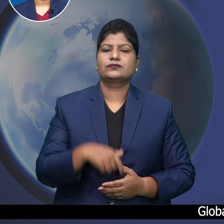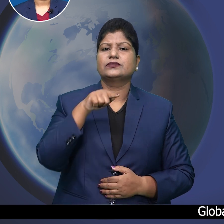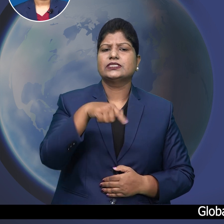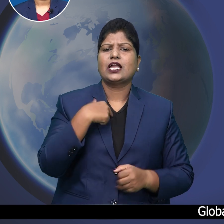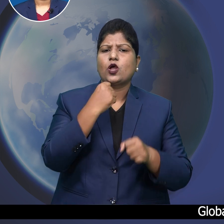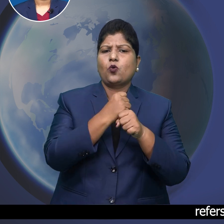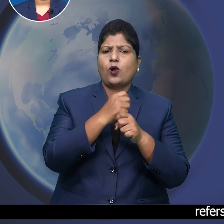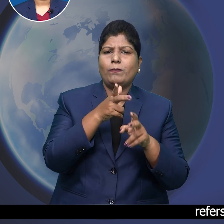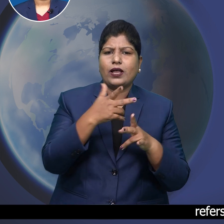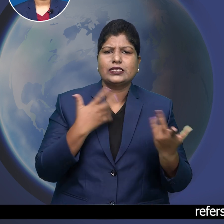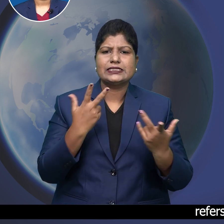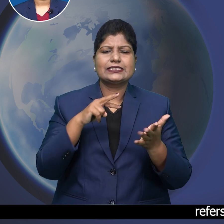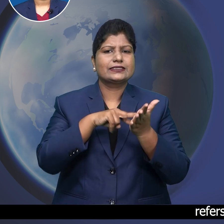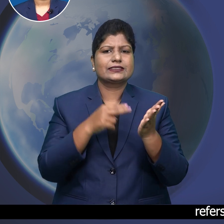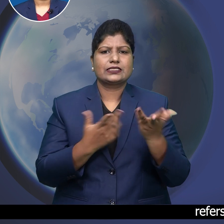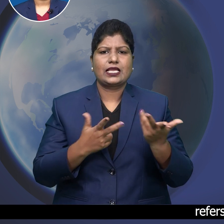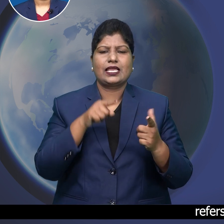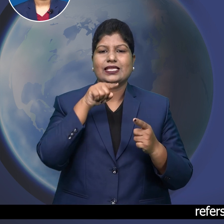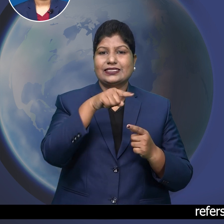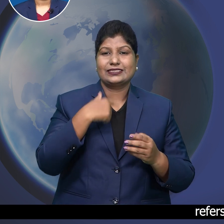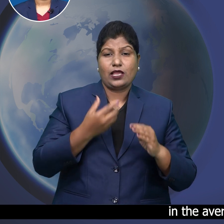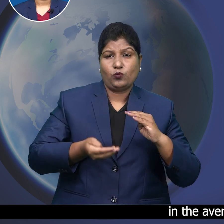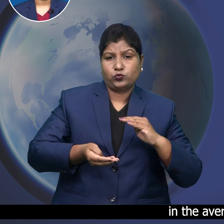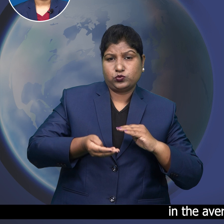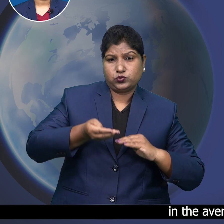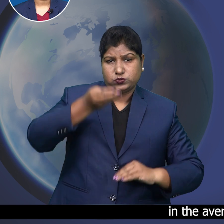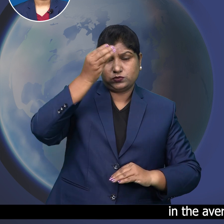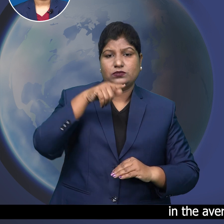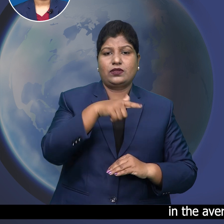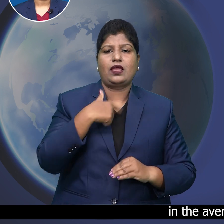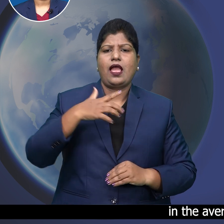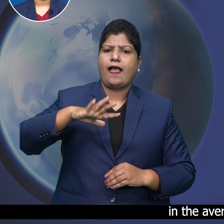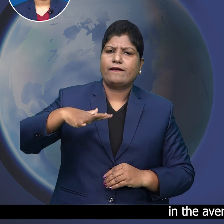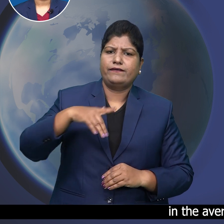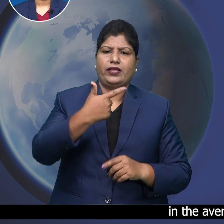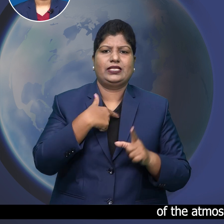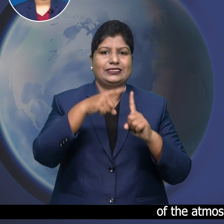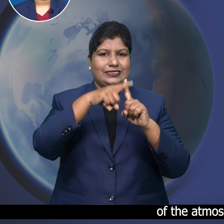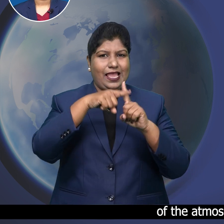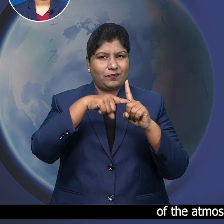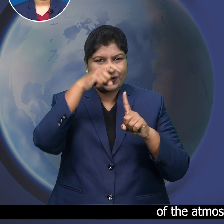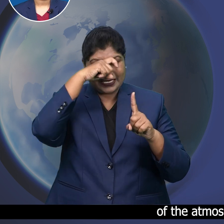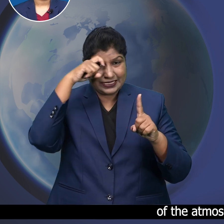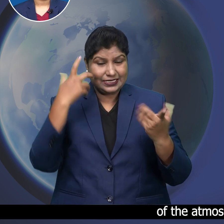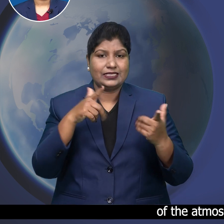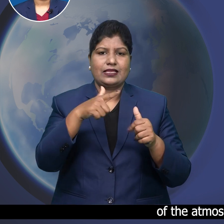Global warming refers to the rise in the average temperature of the